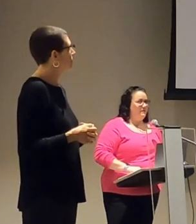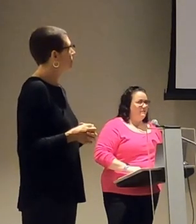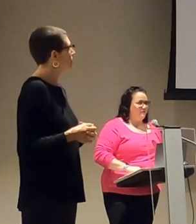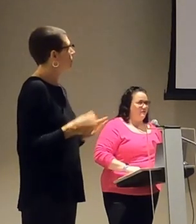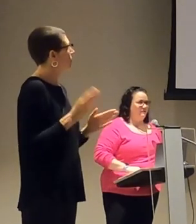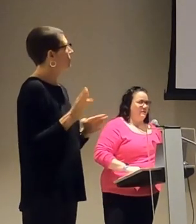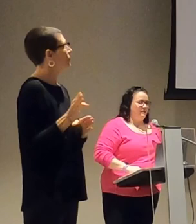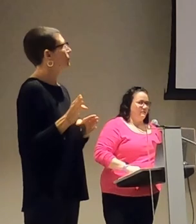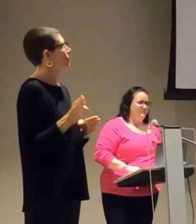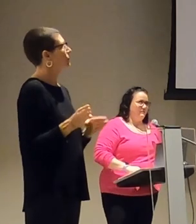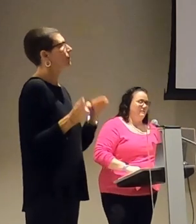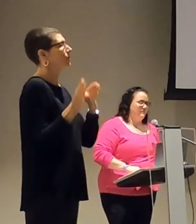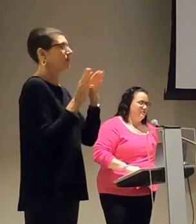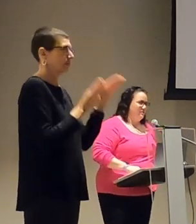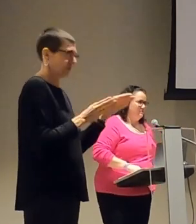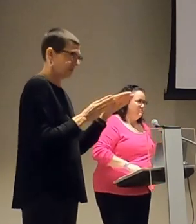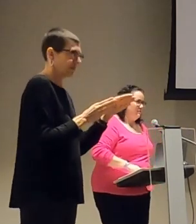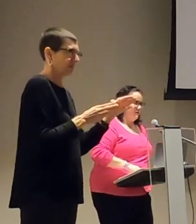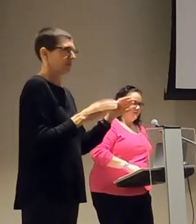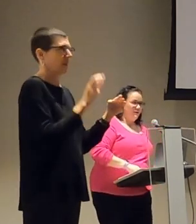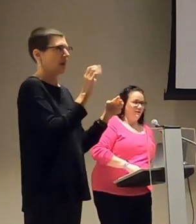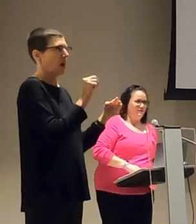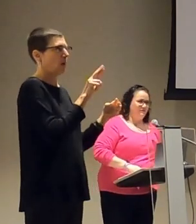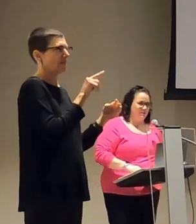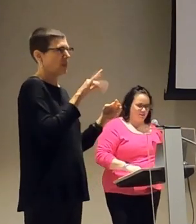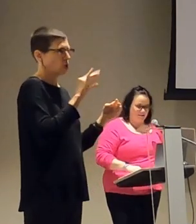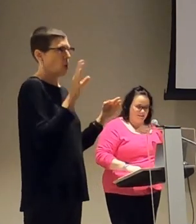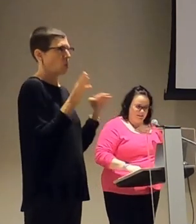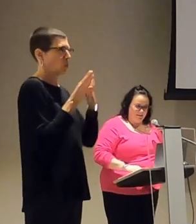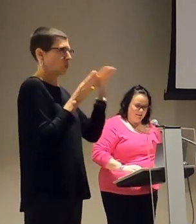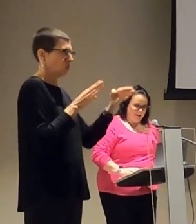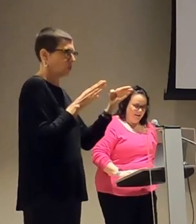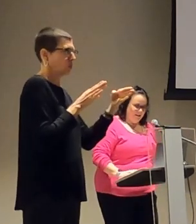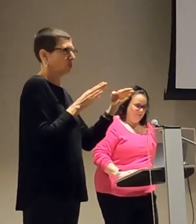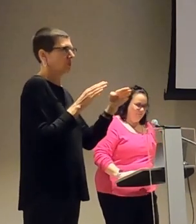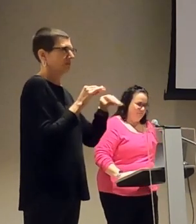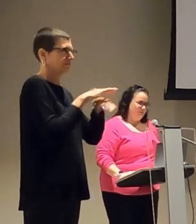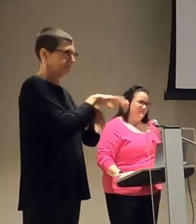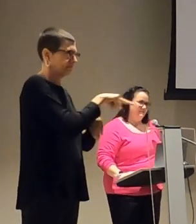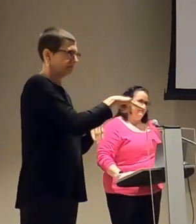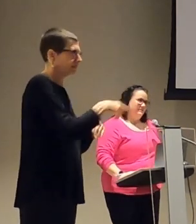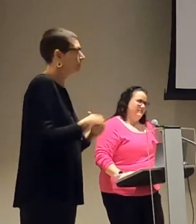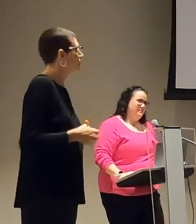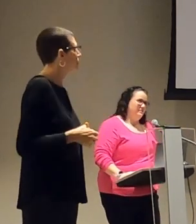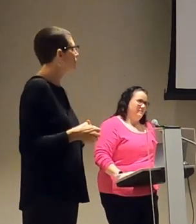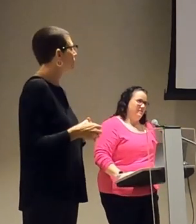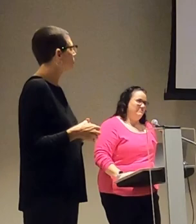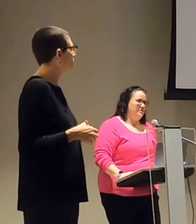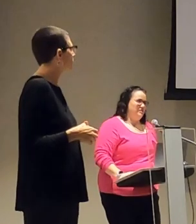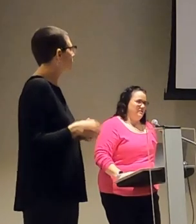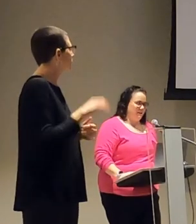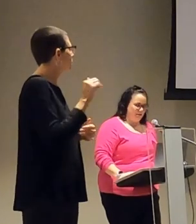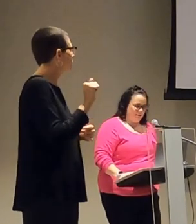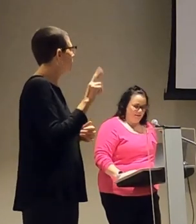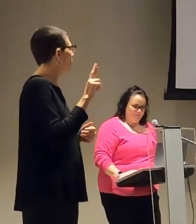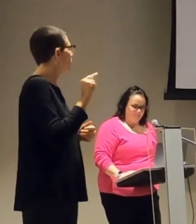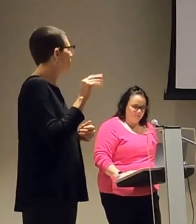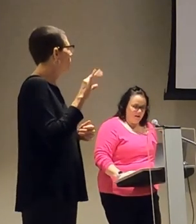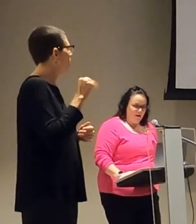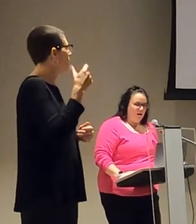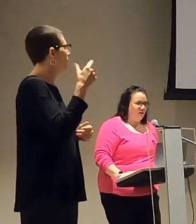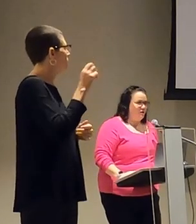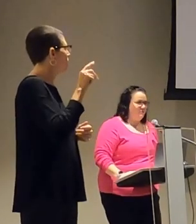Now, a follower of Caravaggio, or a Caravaggisti, is Artemisia